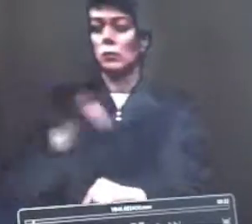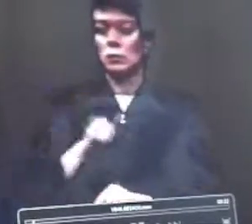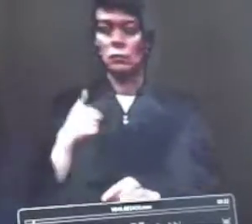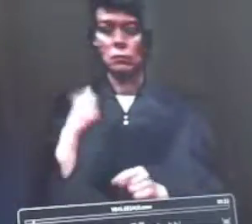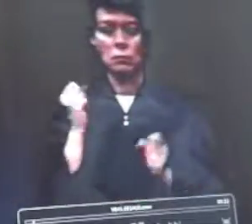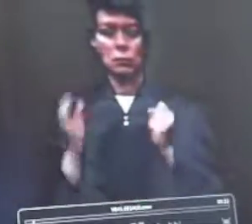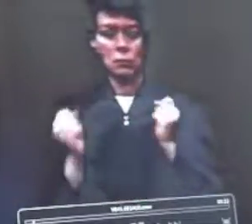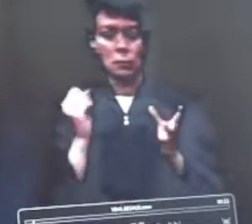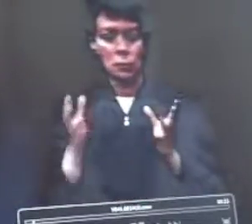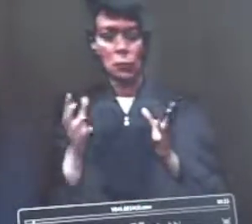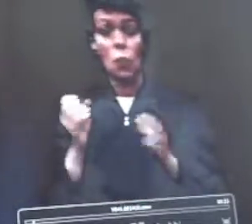means